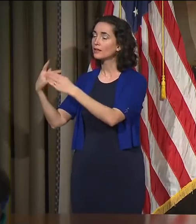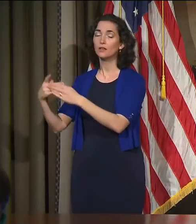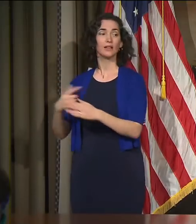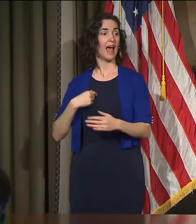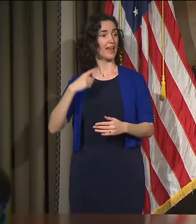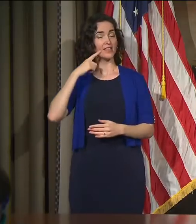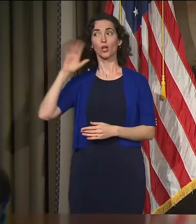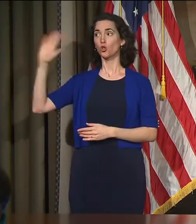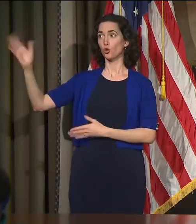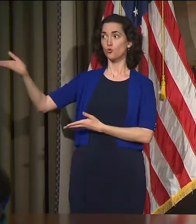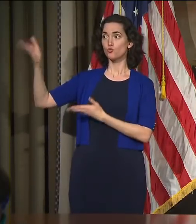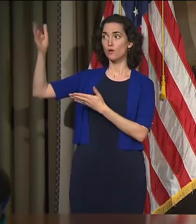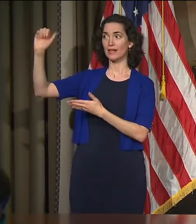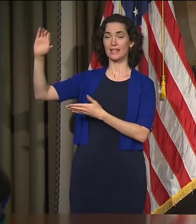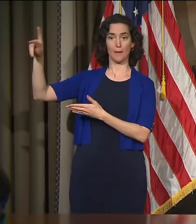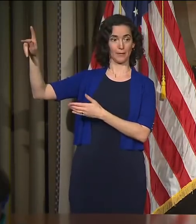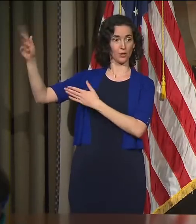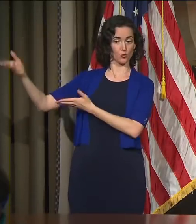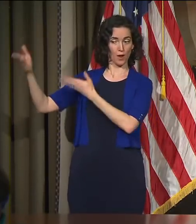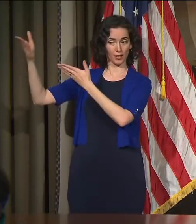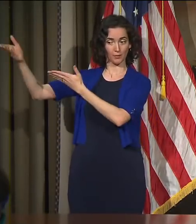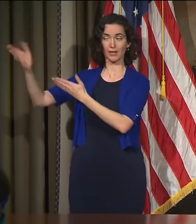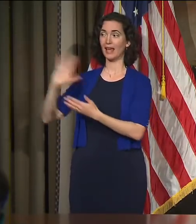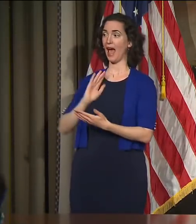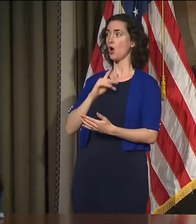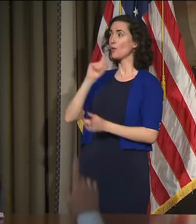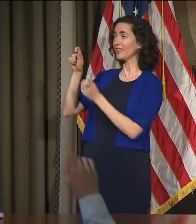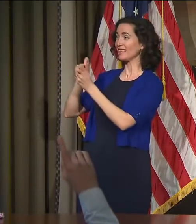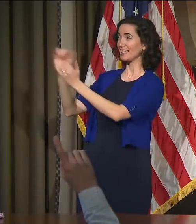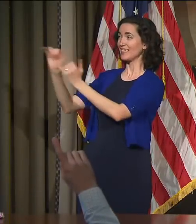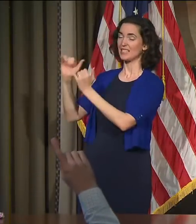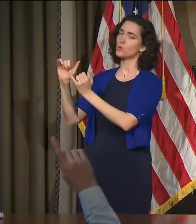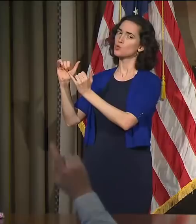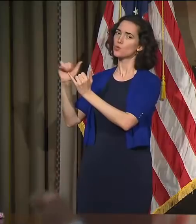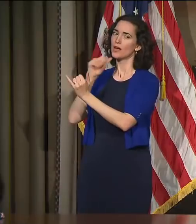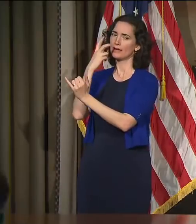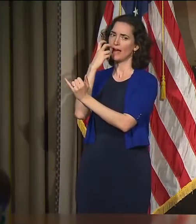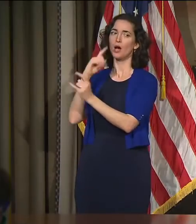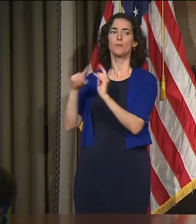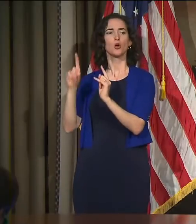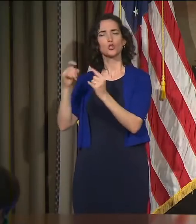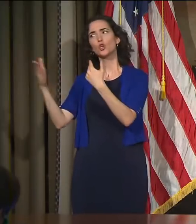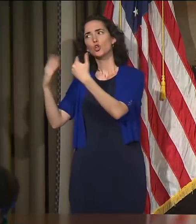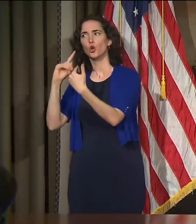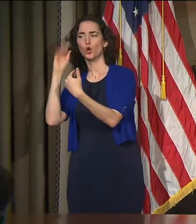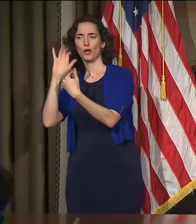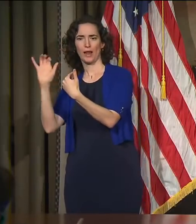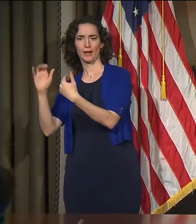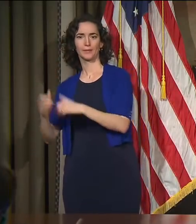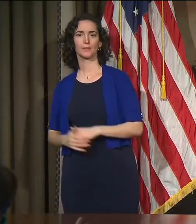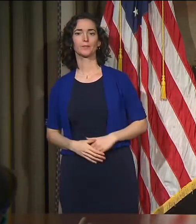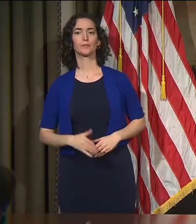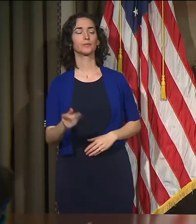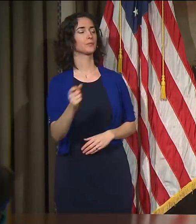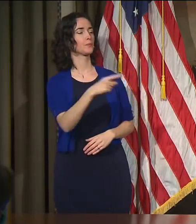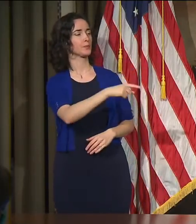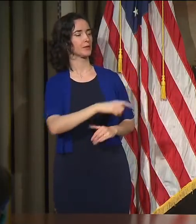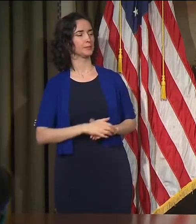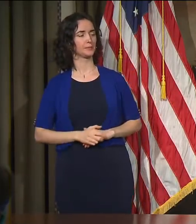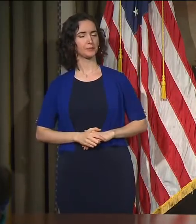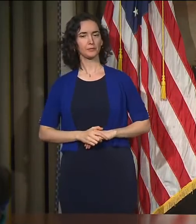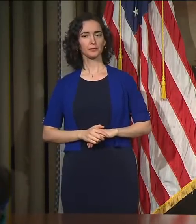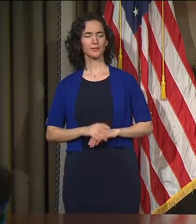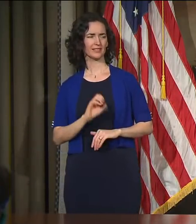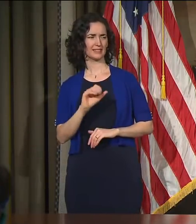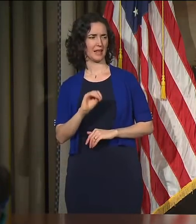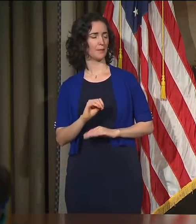identical to ACIP, but I think they'll be pretty close. Yep, Sam. Back to that, so you said the X factor is, how many people are